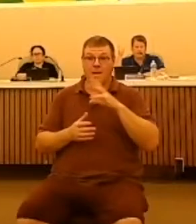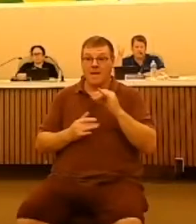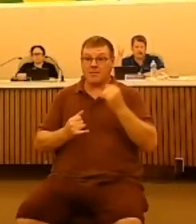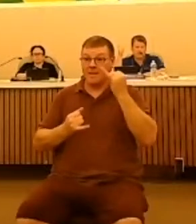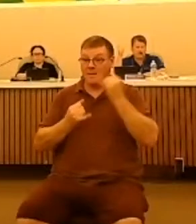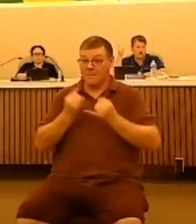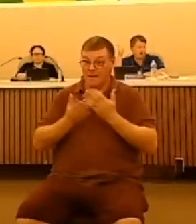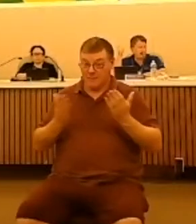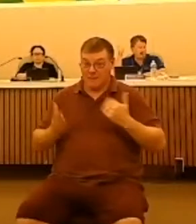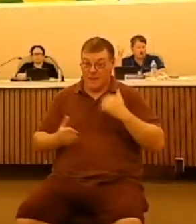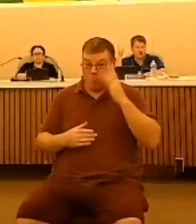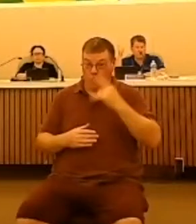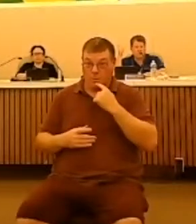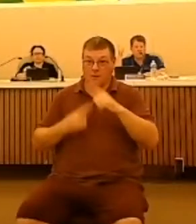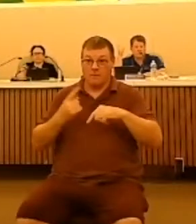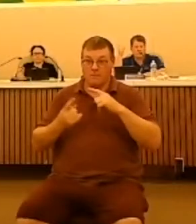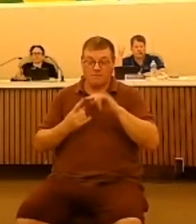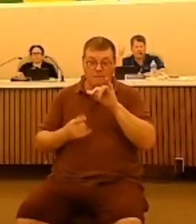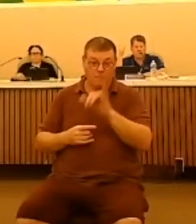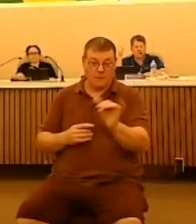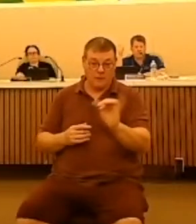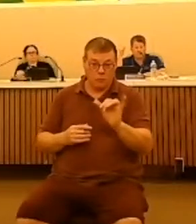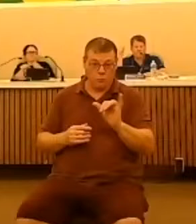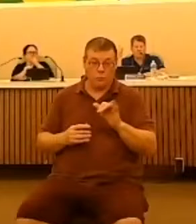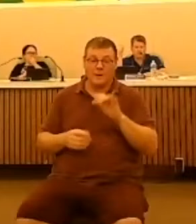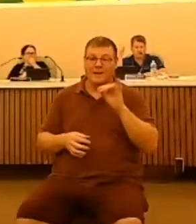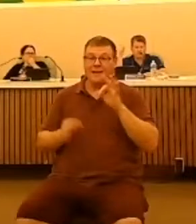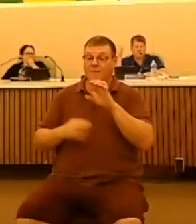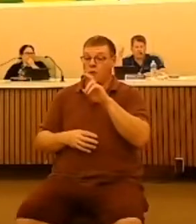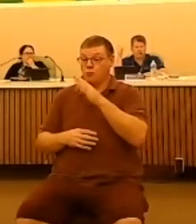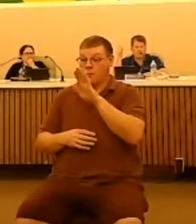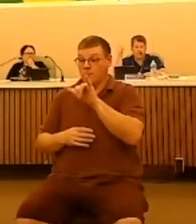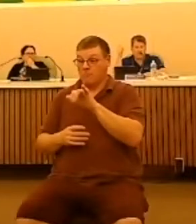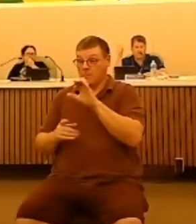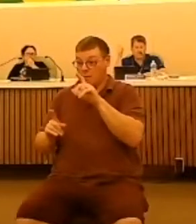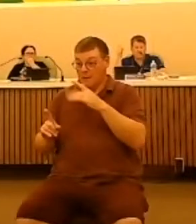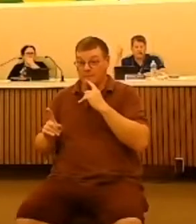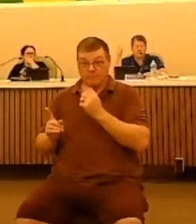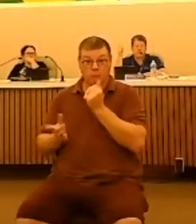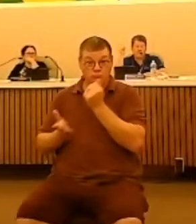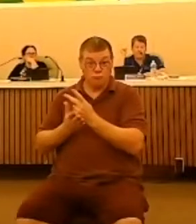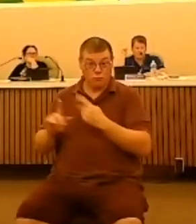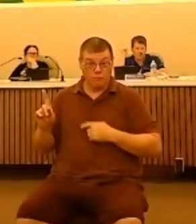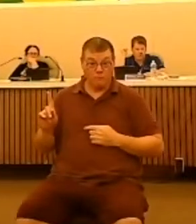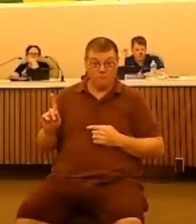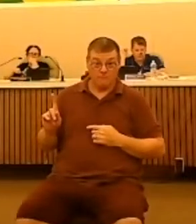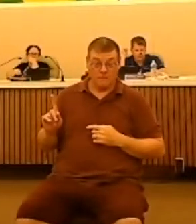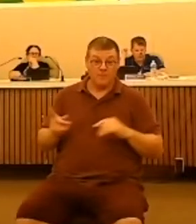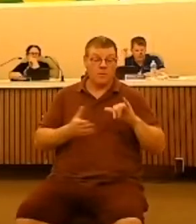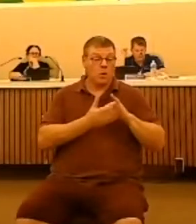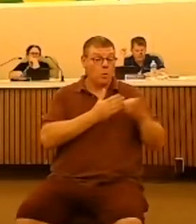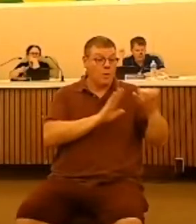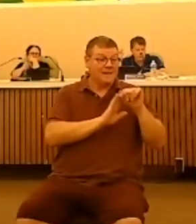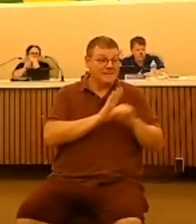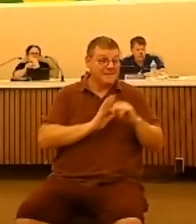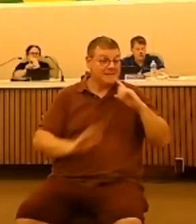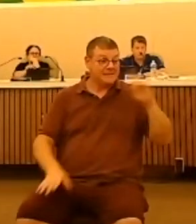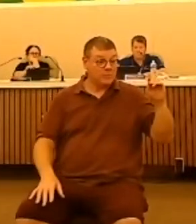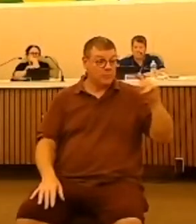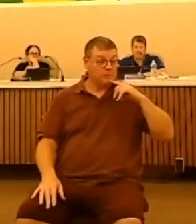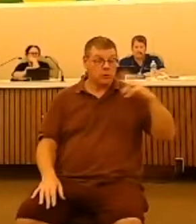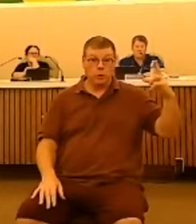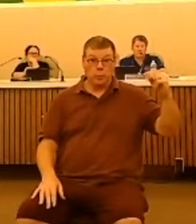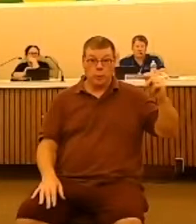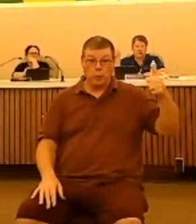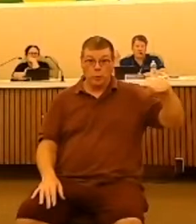I'll say about that too is, even if the rugby club says okay, Mhm. if the New York State DOT says